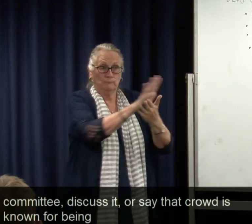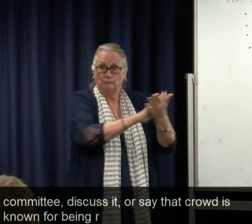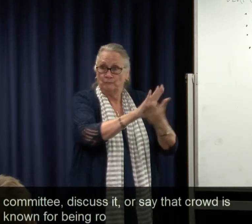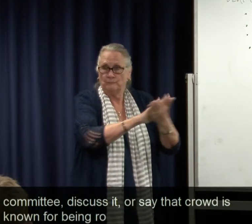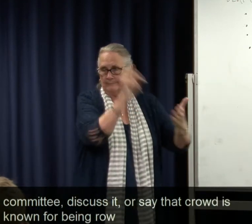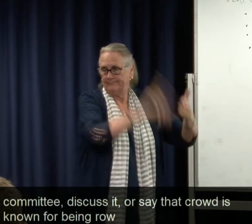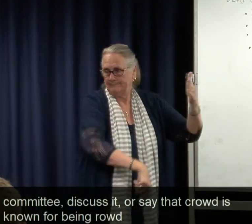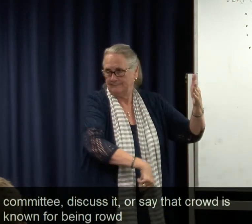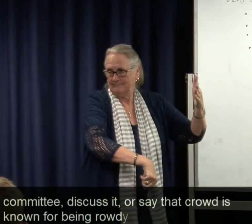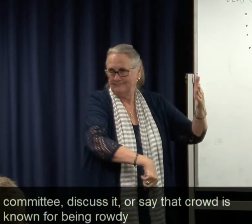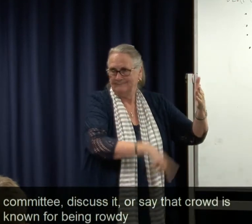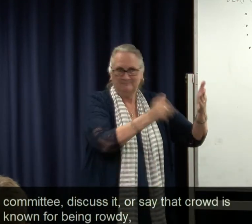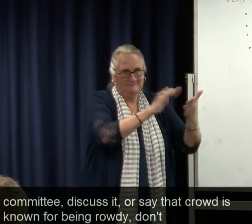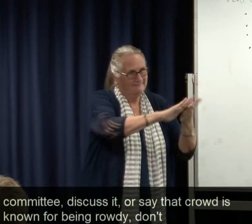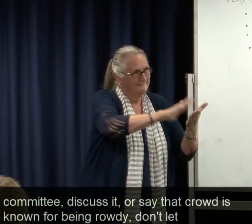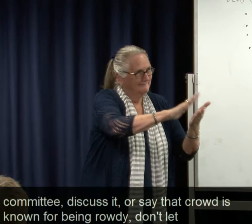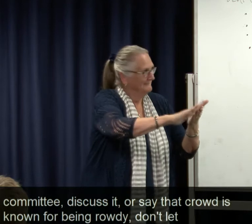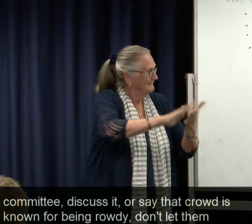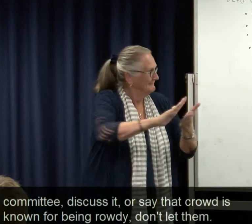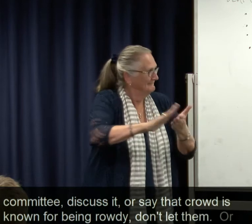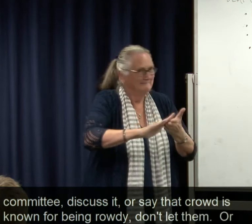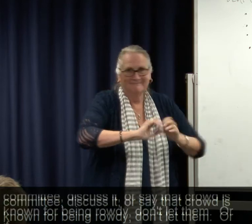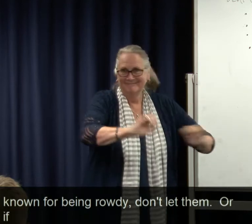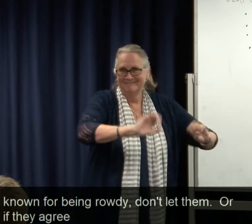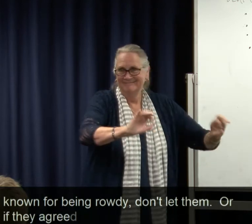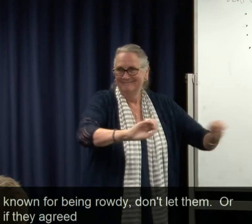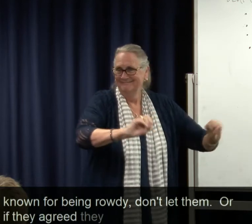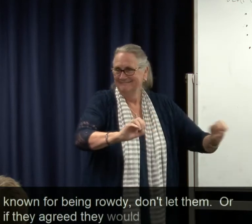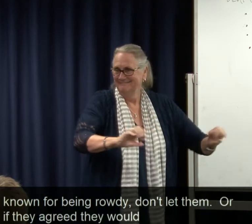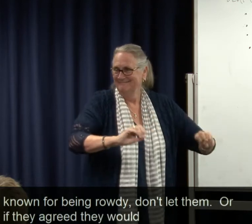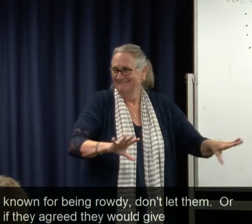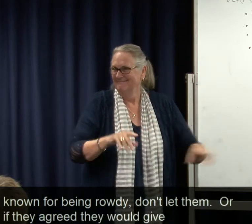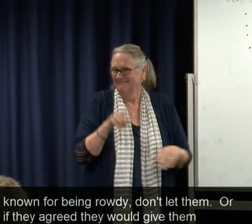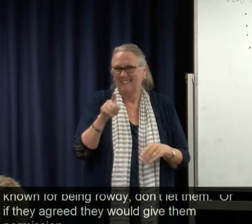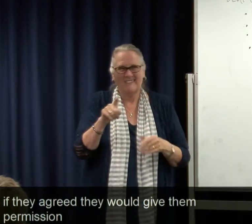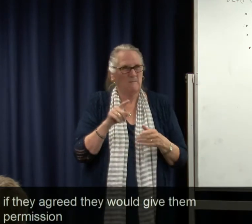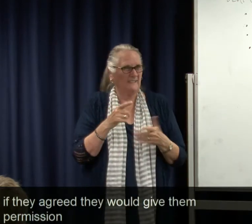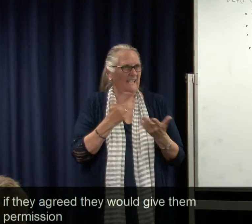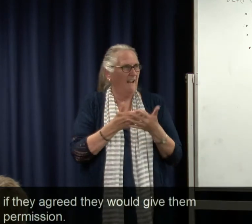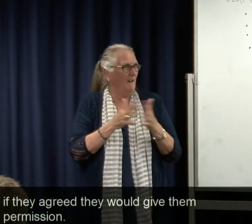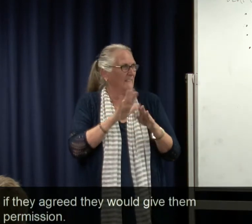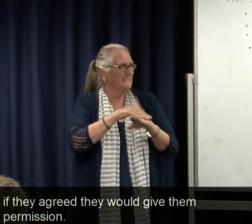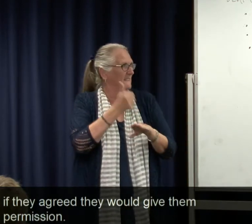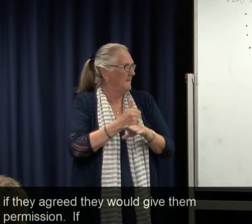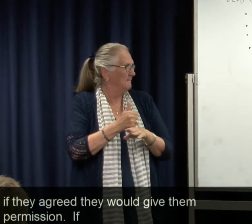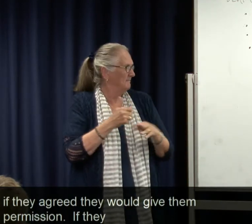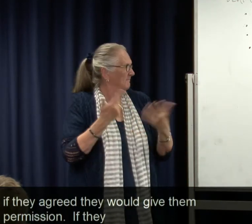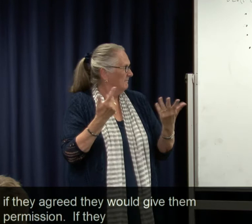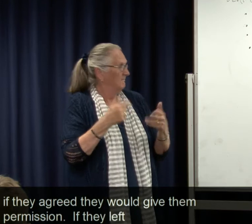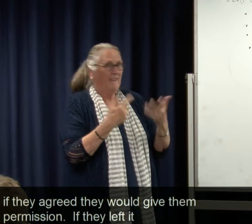agreed, they would give them permission. And if there was... they left it in a dirty condition, then they were penalised. They had to